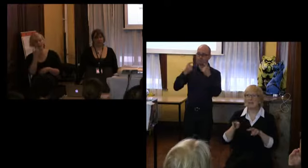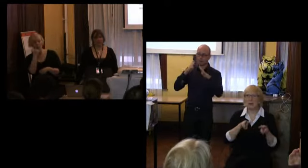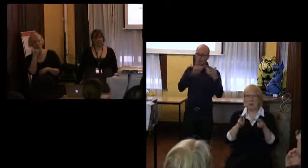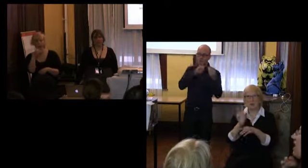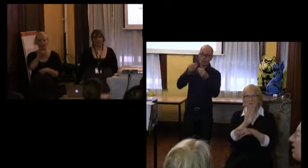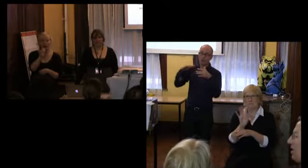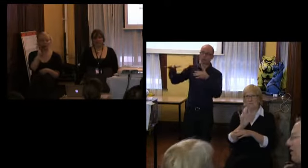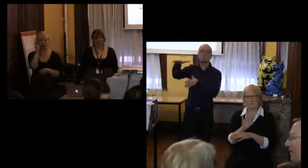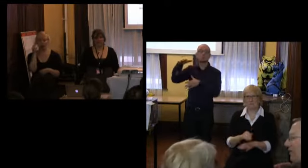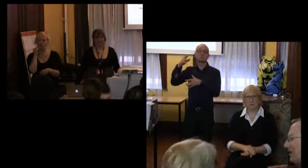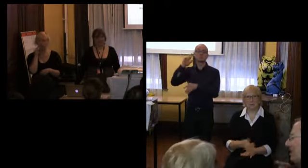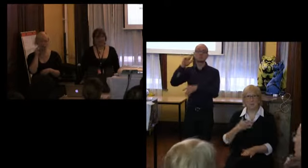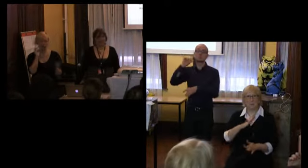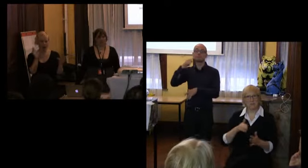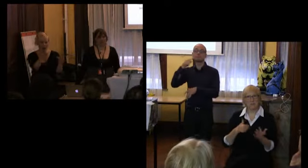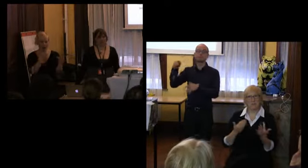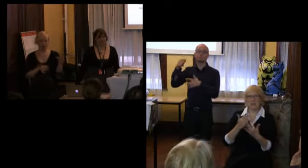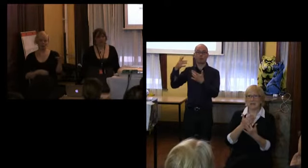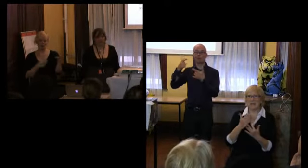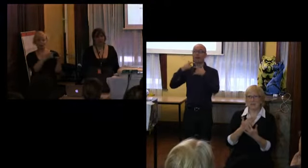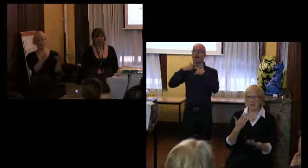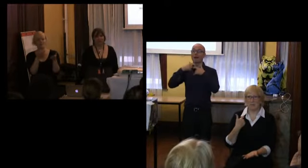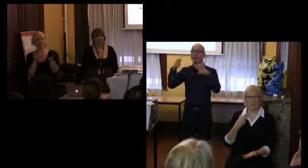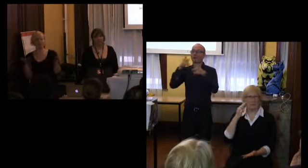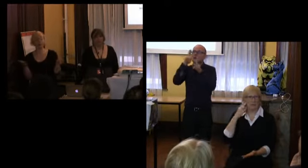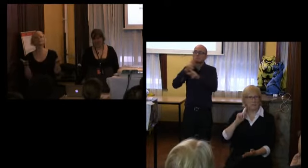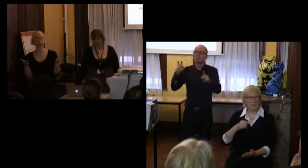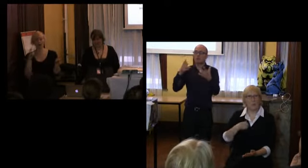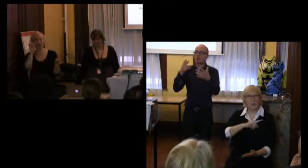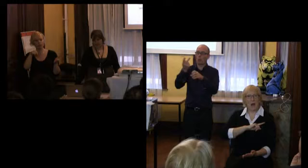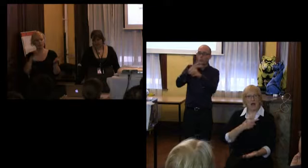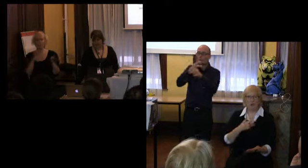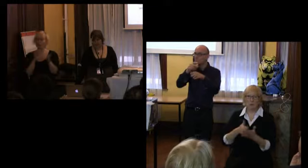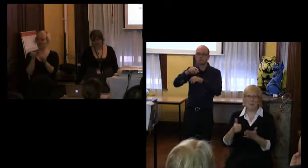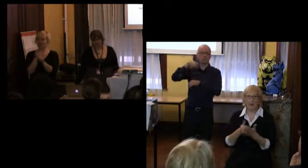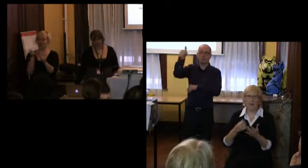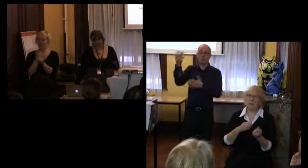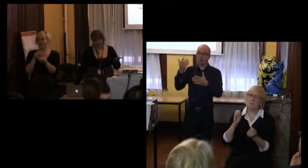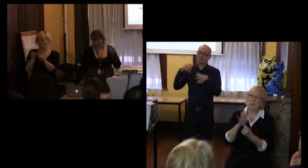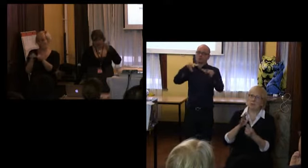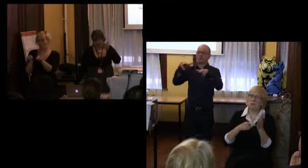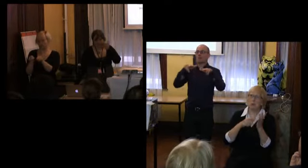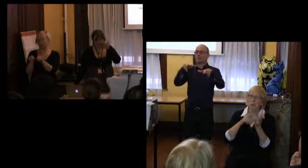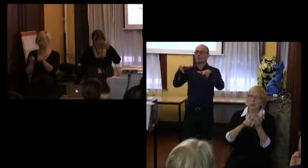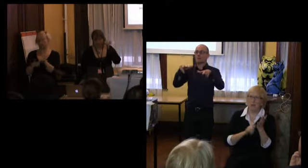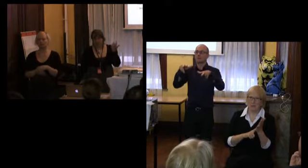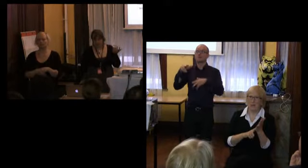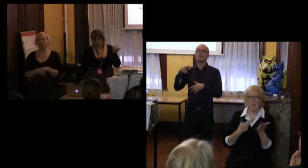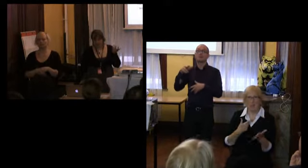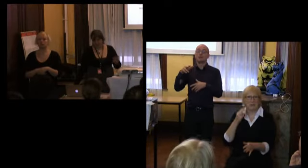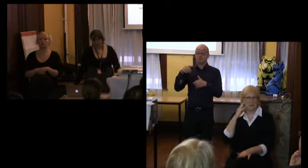deaf people, usually it's the main tool used, can be video. So the main questions